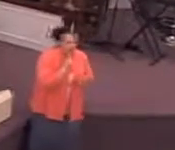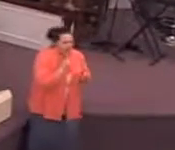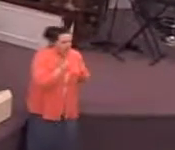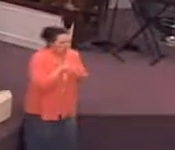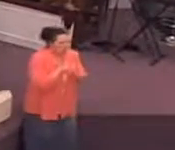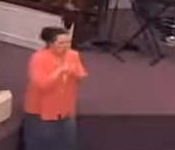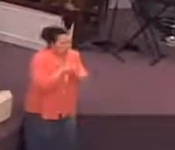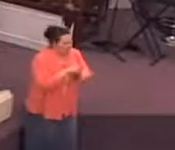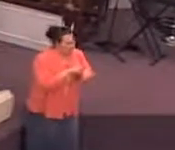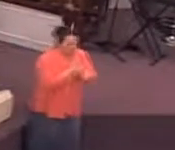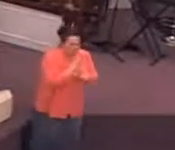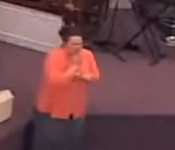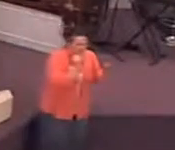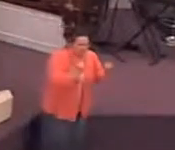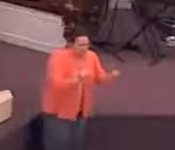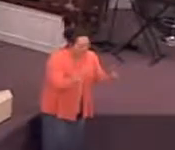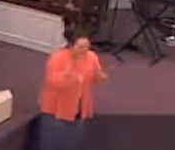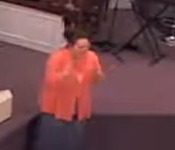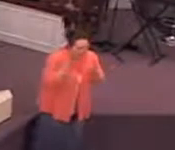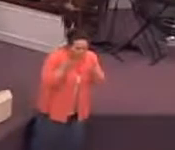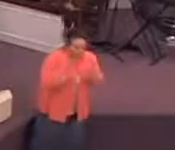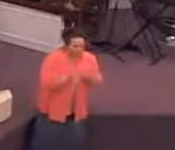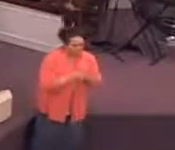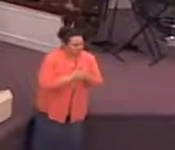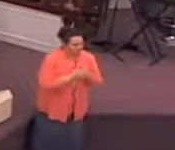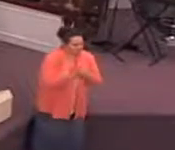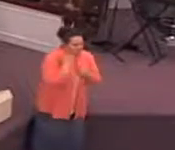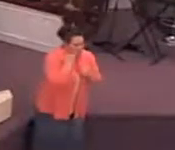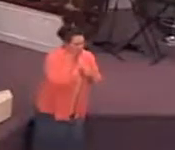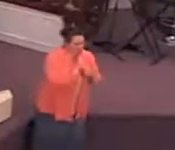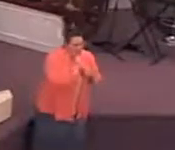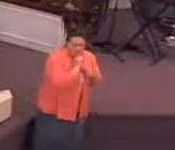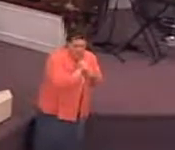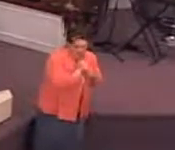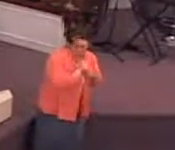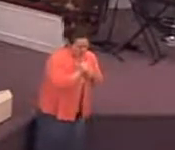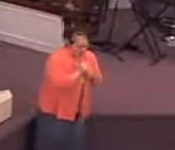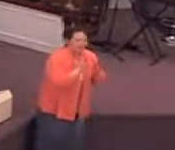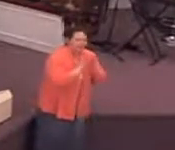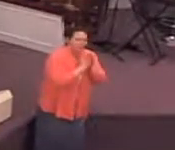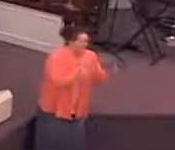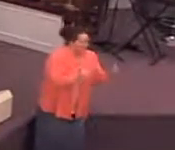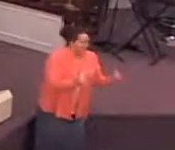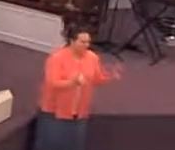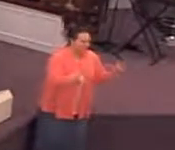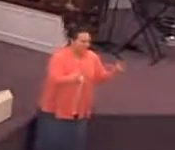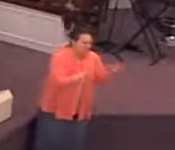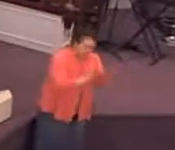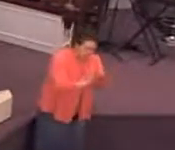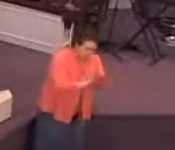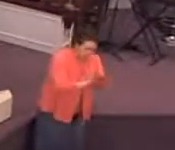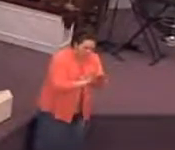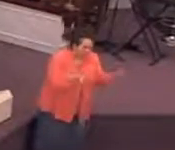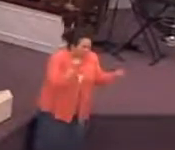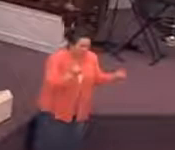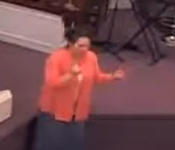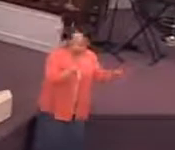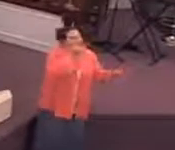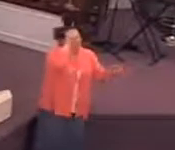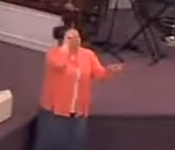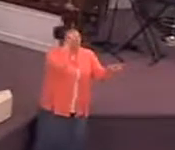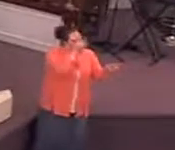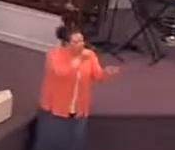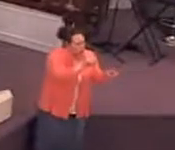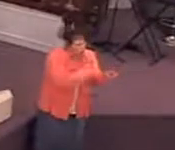period and a time of fasting. And if you haven't, I pray that you will join tonight because we need to come together and unify